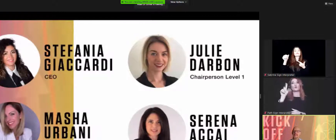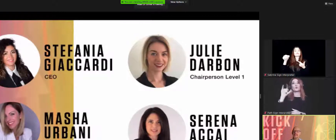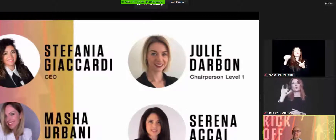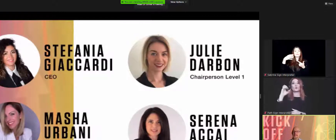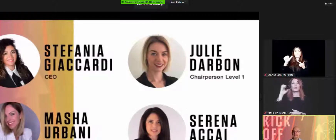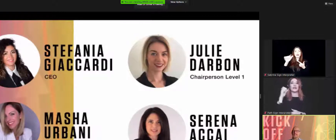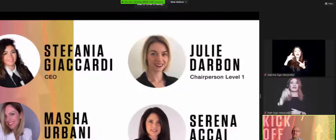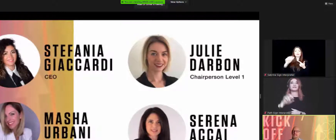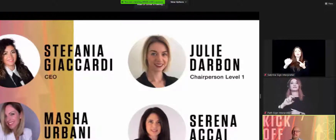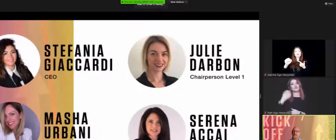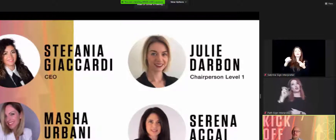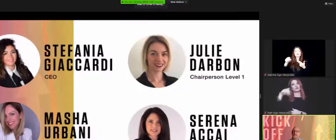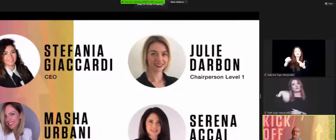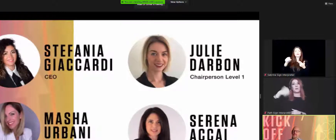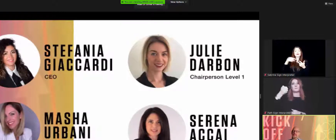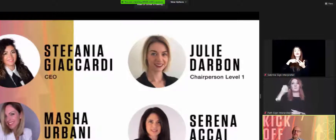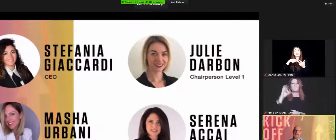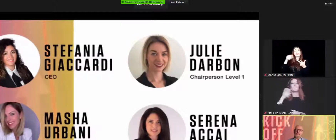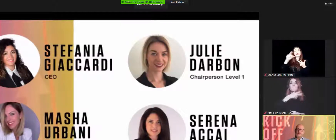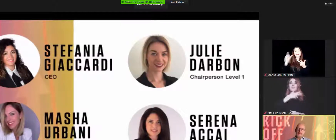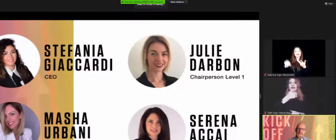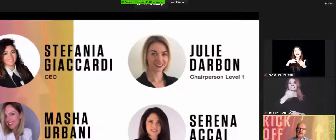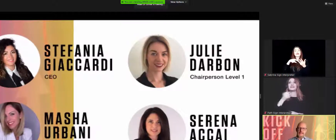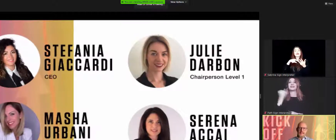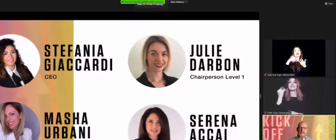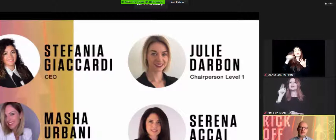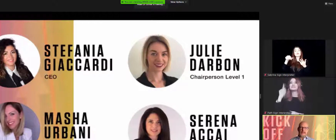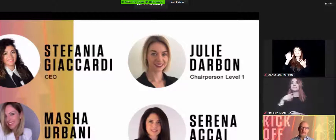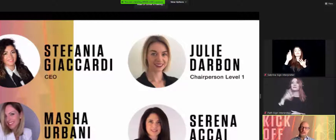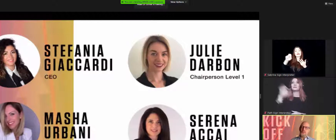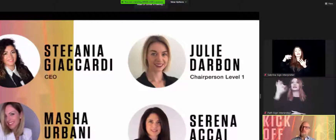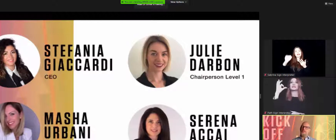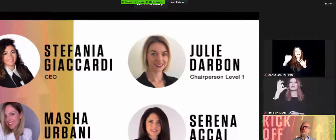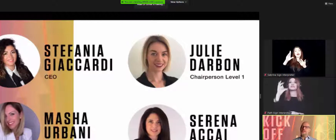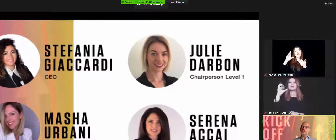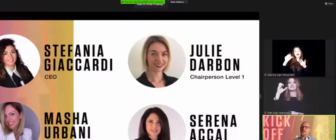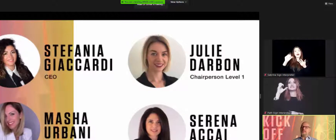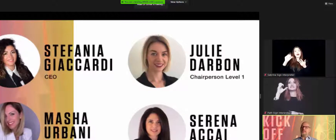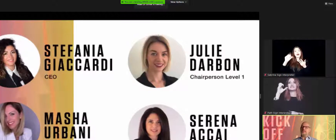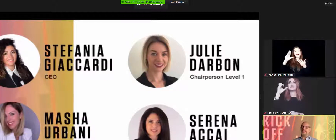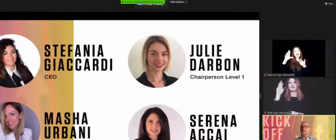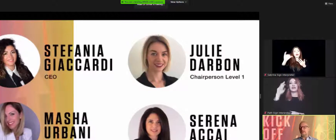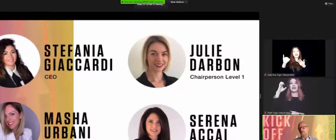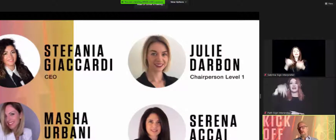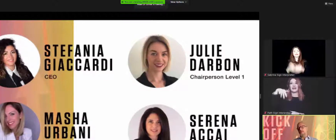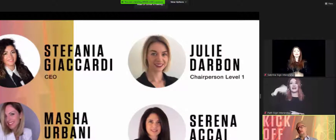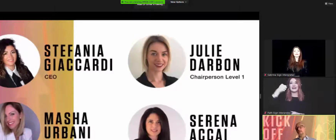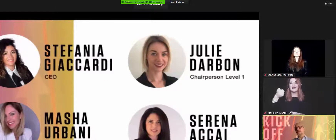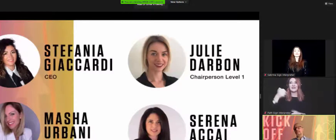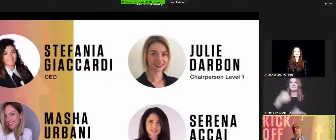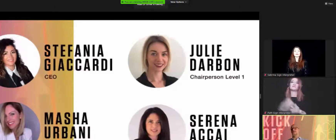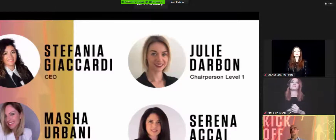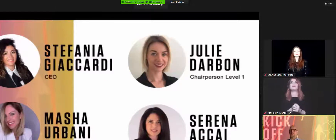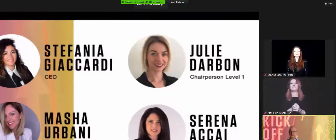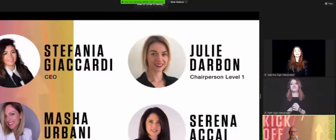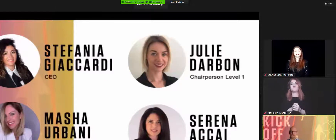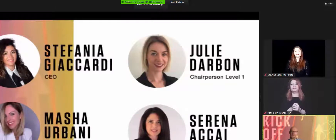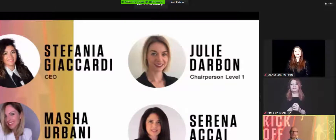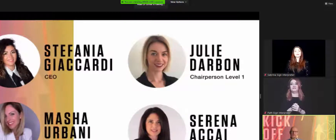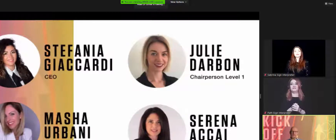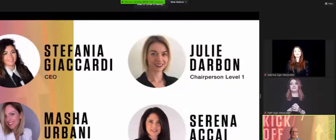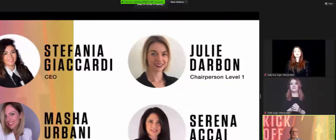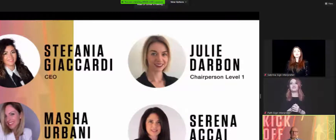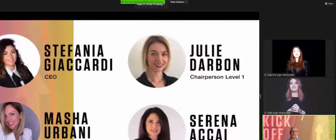Serena Akai, CEO. And guys, I just want to mention, give a little word on this 4